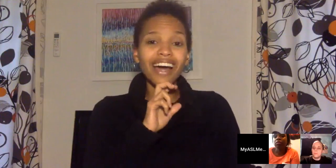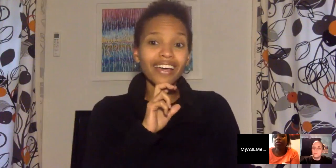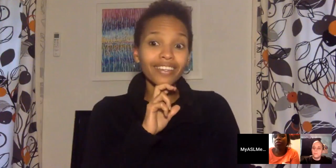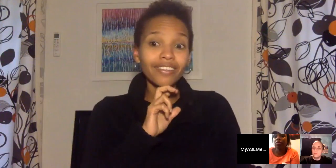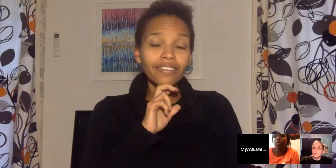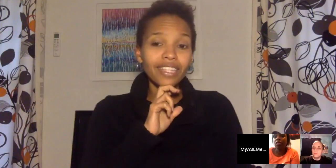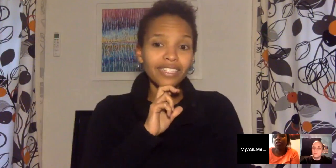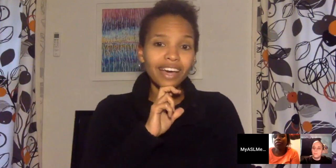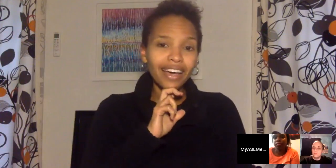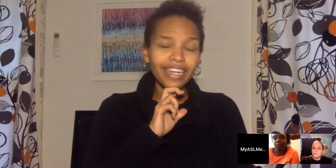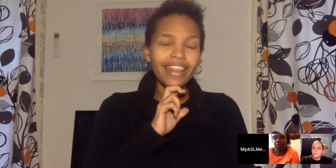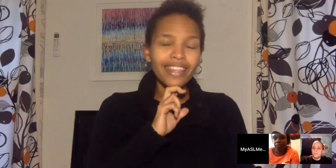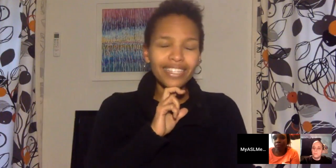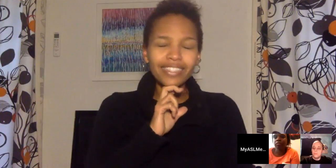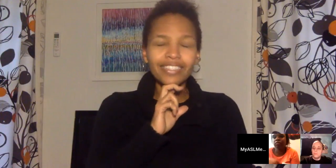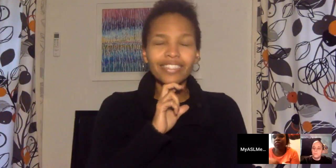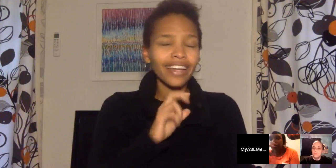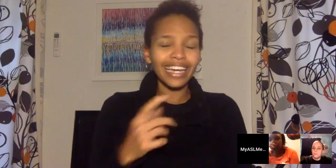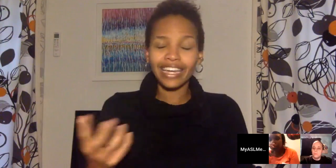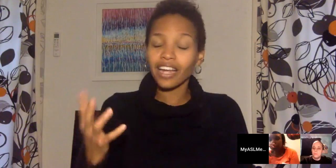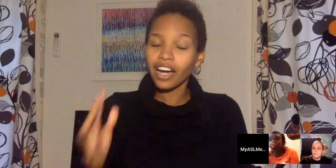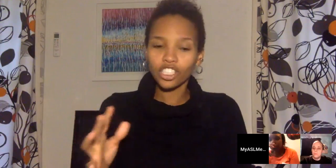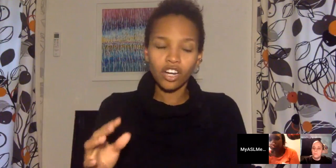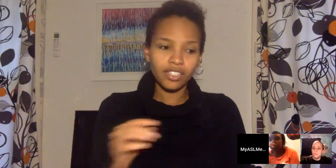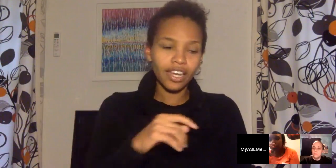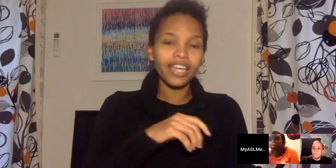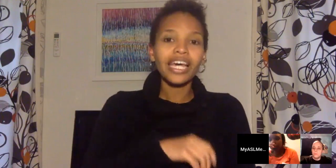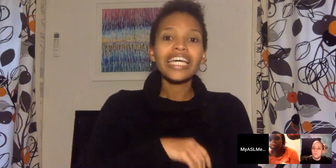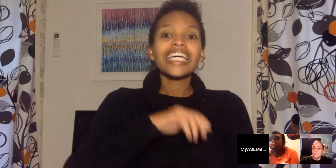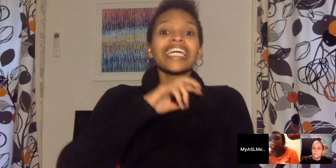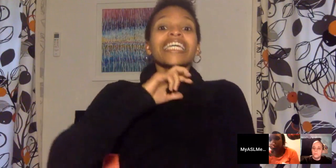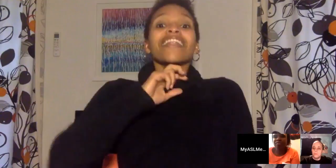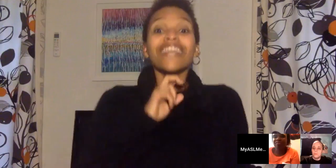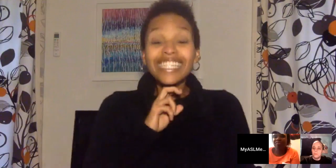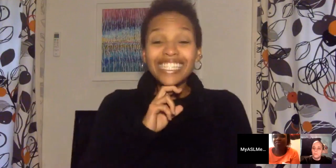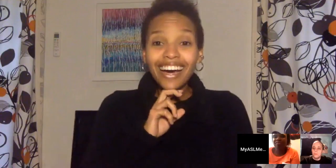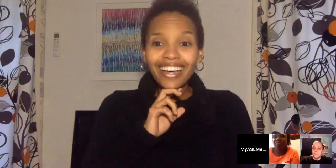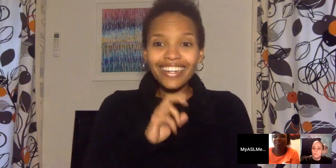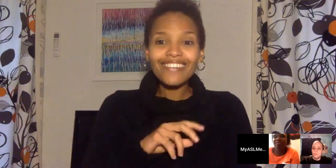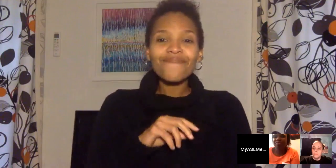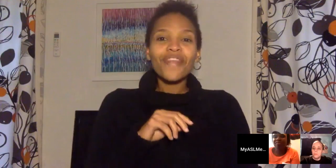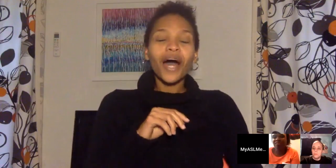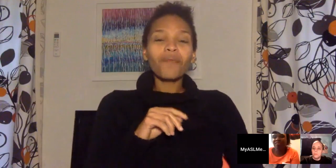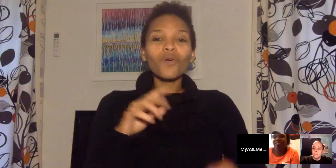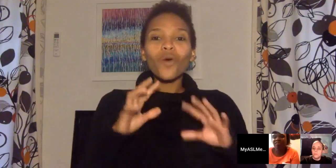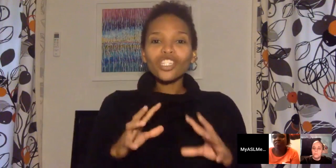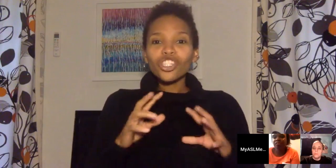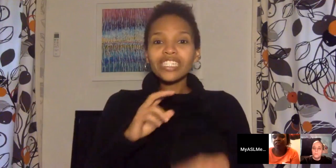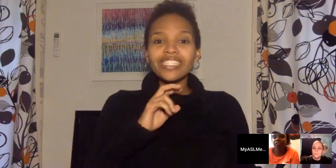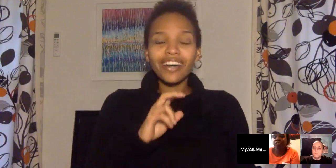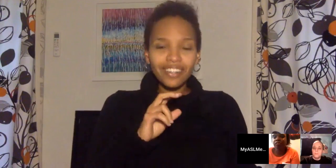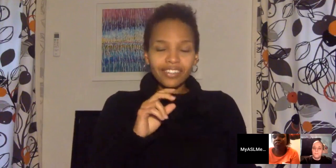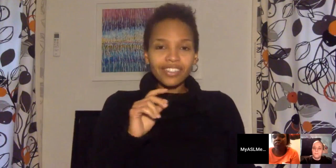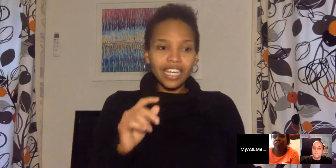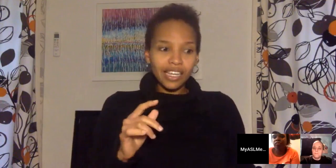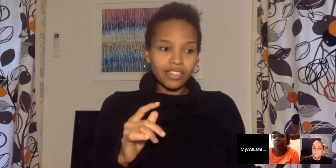sign, I cannot talk today. This sign, what she does